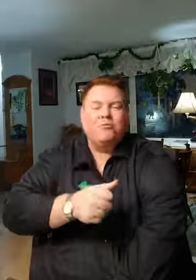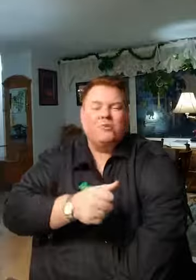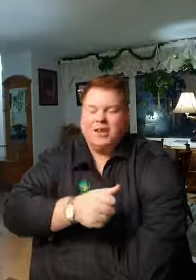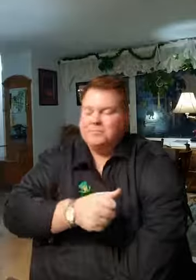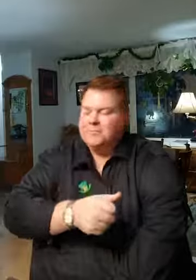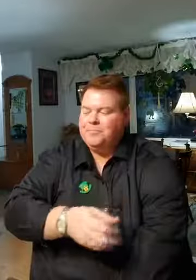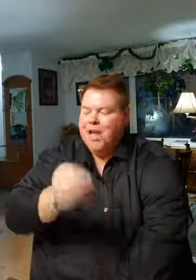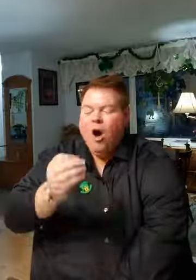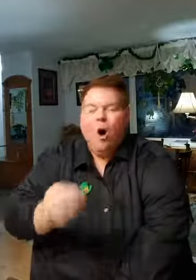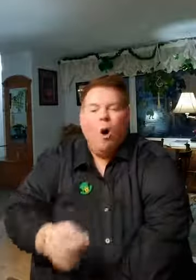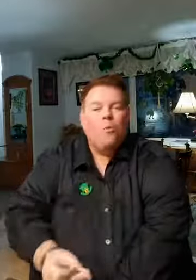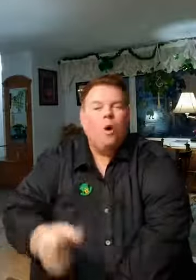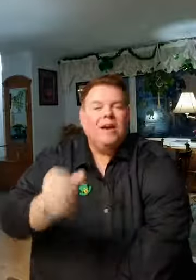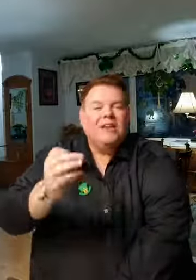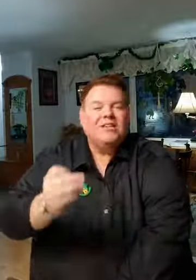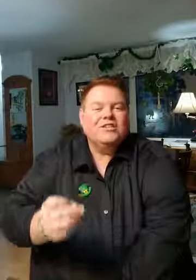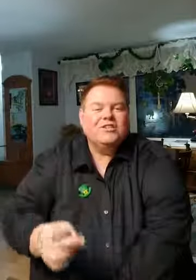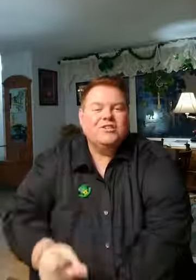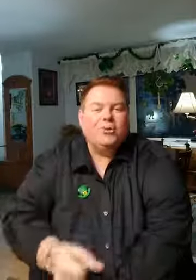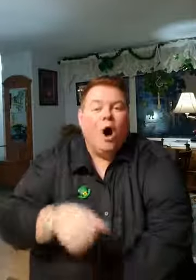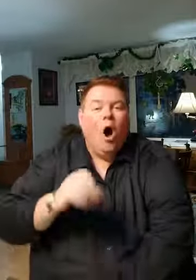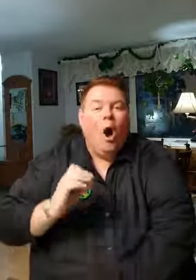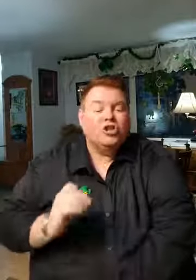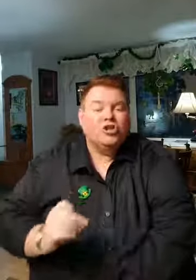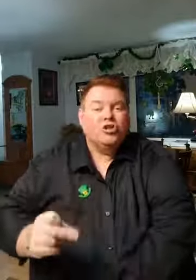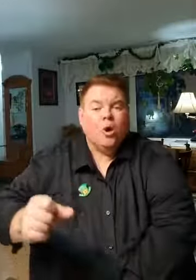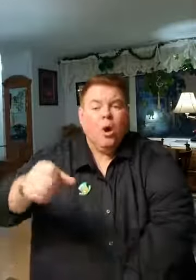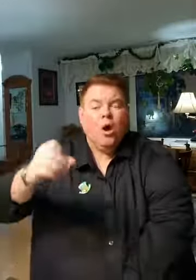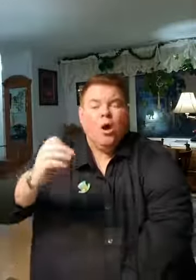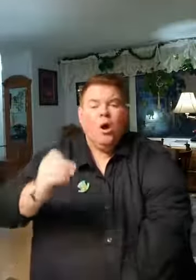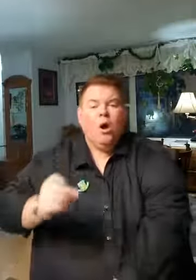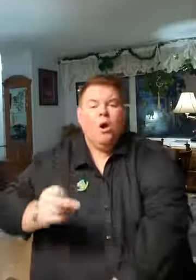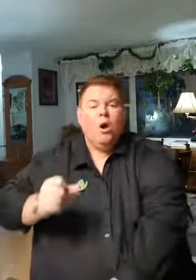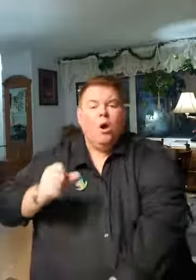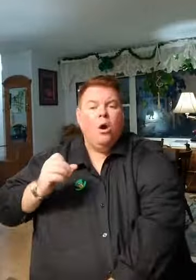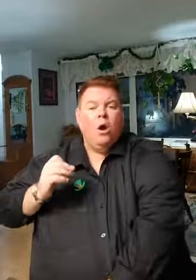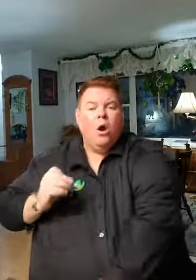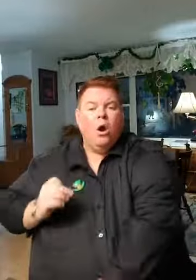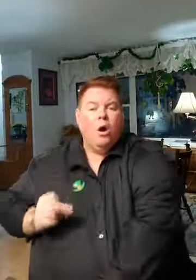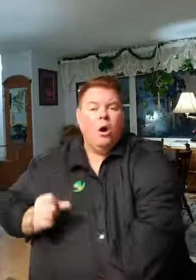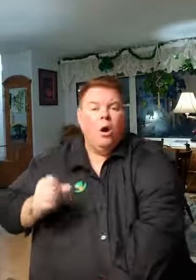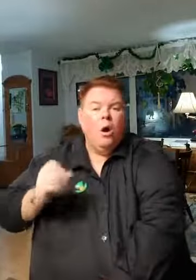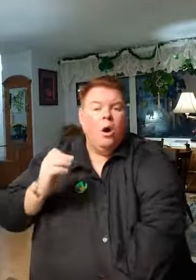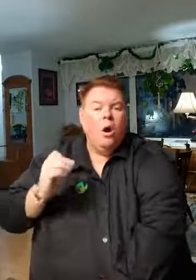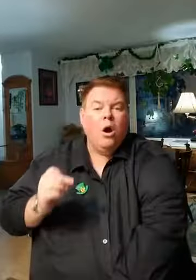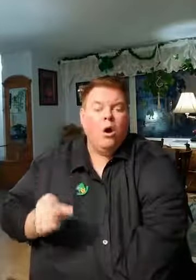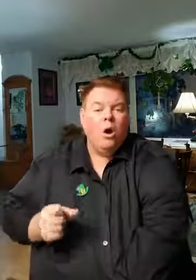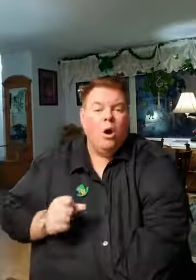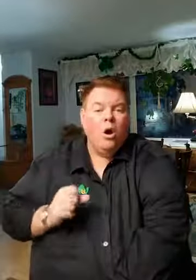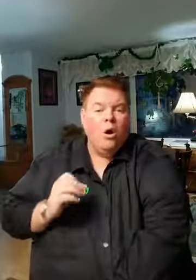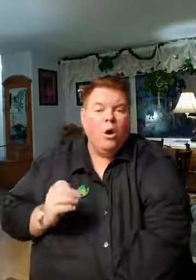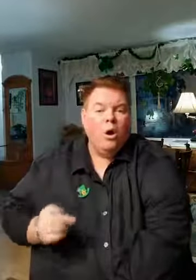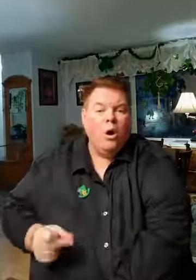times. One, two. Shoy oy oy oy oy oy oy